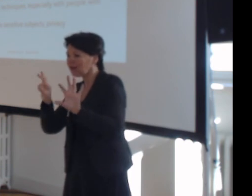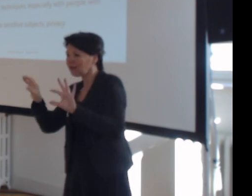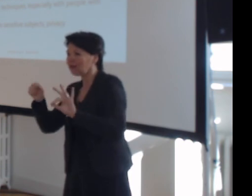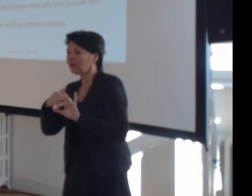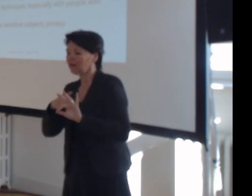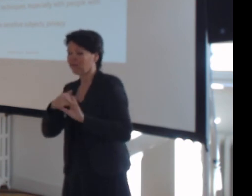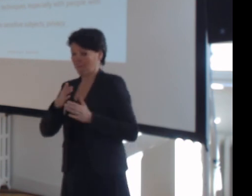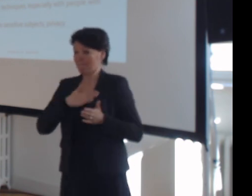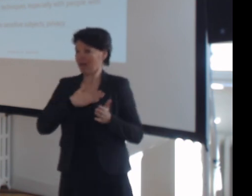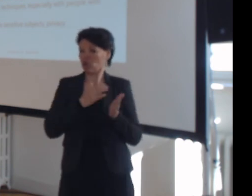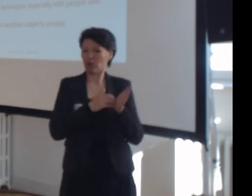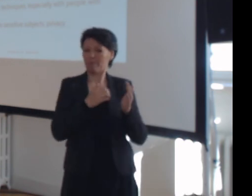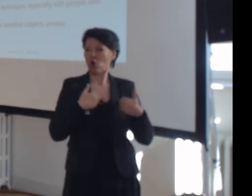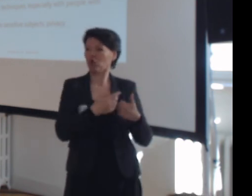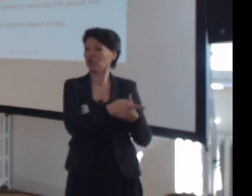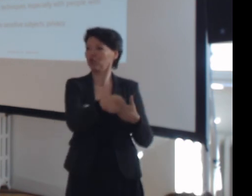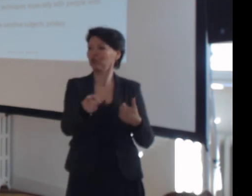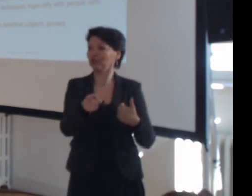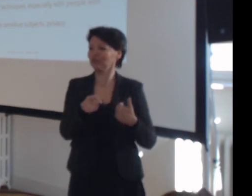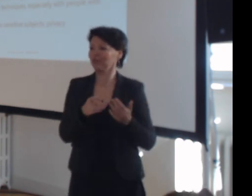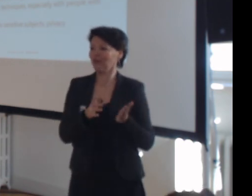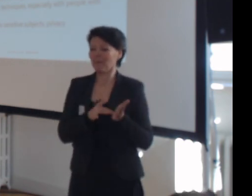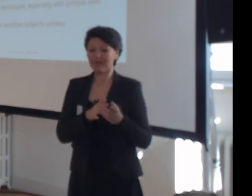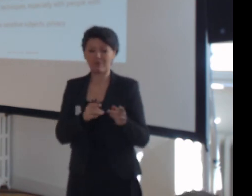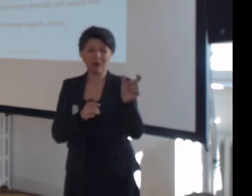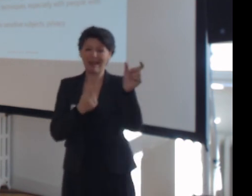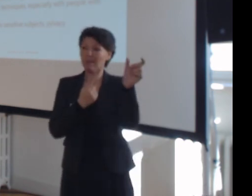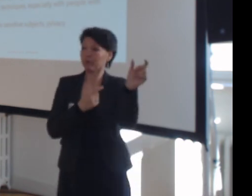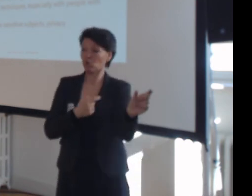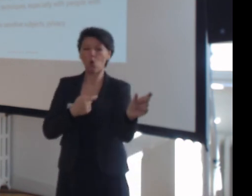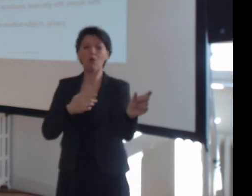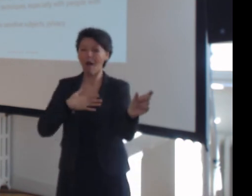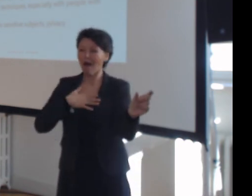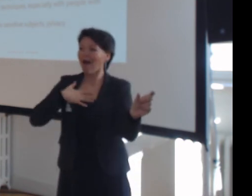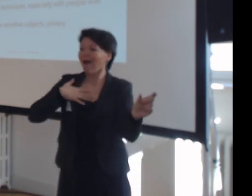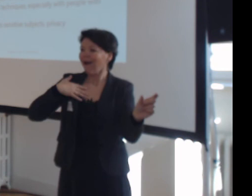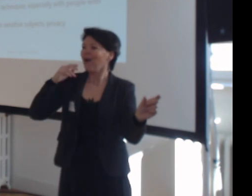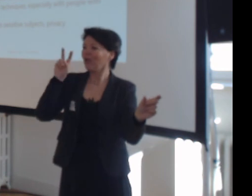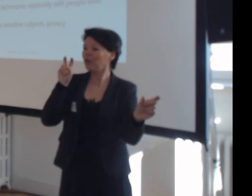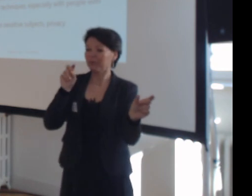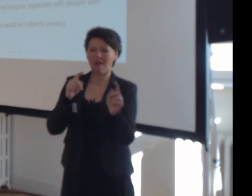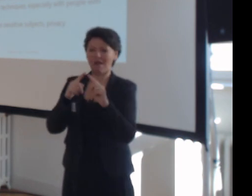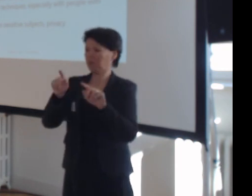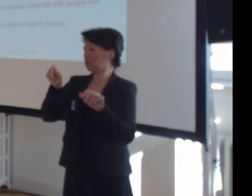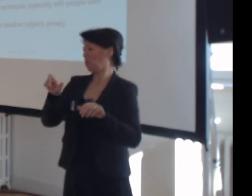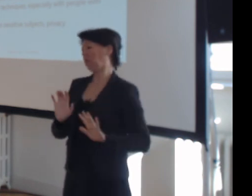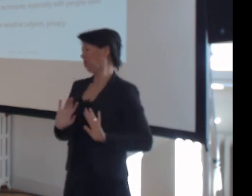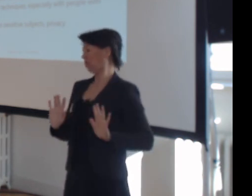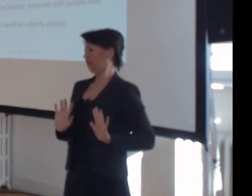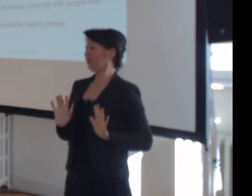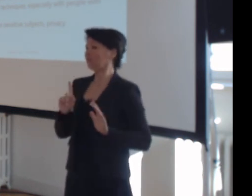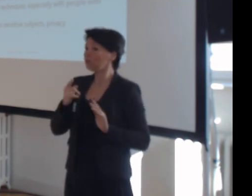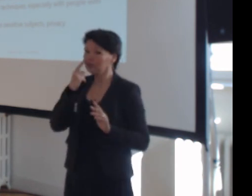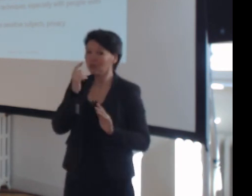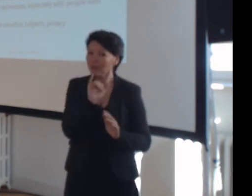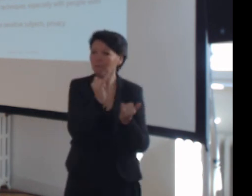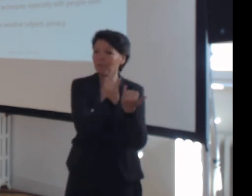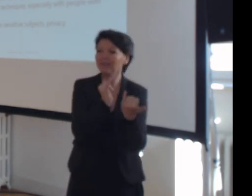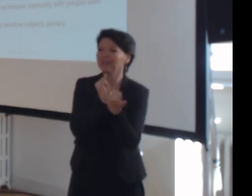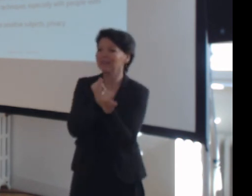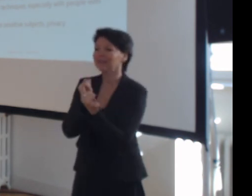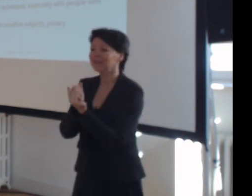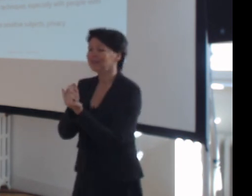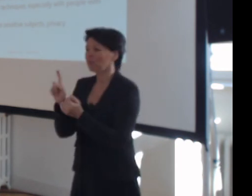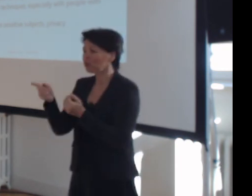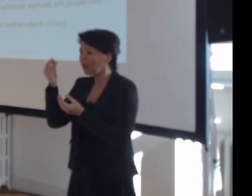very personal what is a pleasant subject for one person and not for the other. Creating a good setting, learning